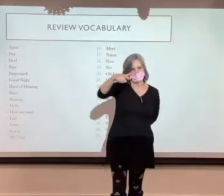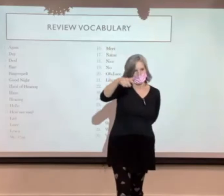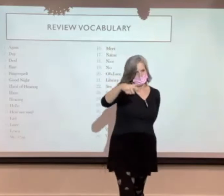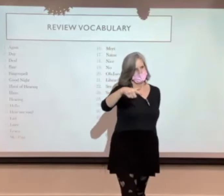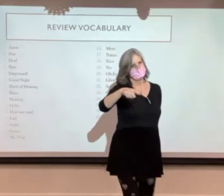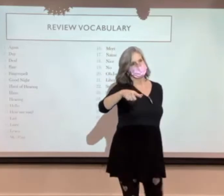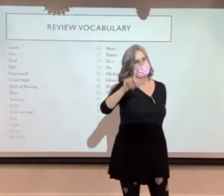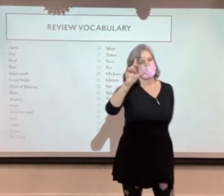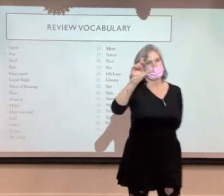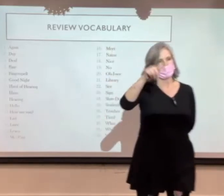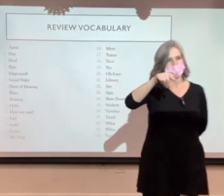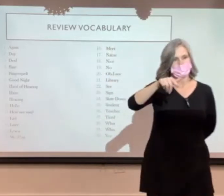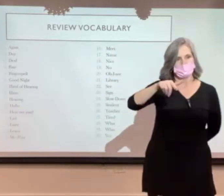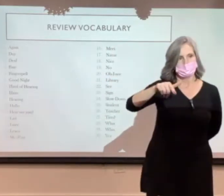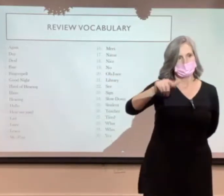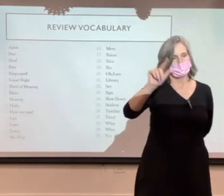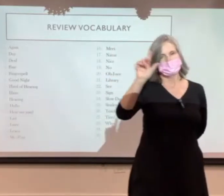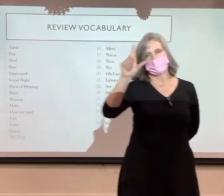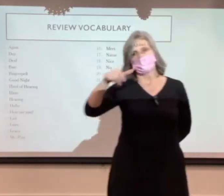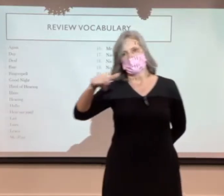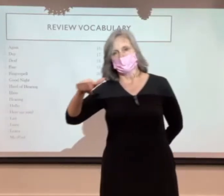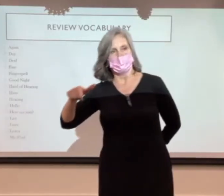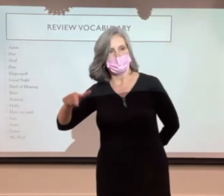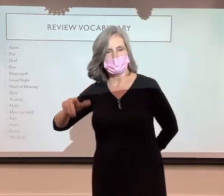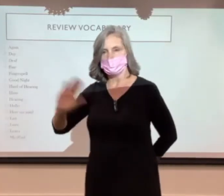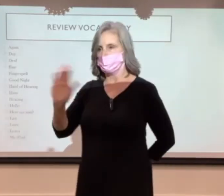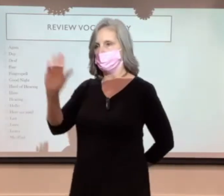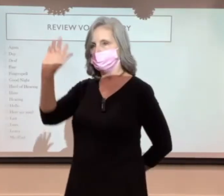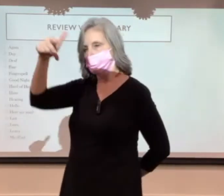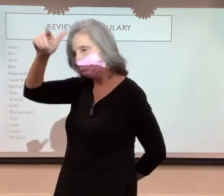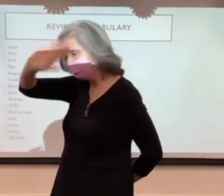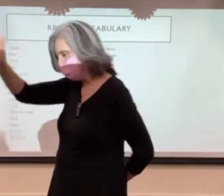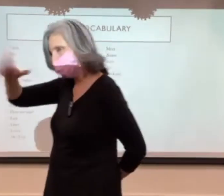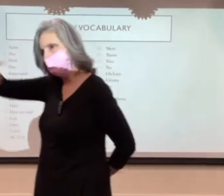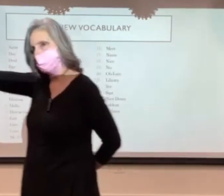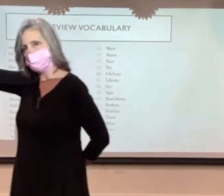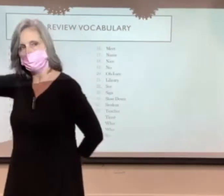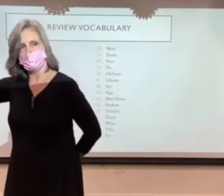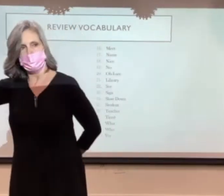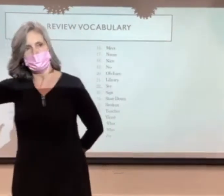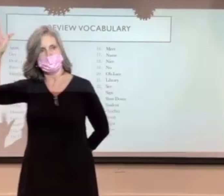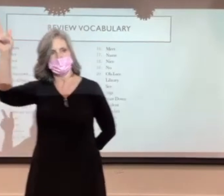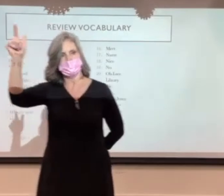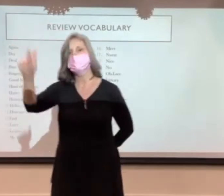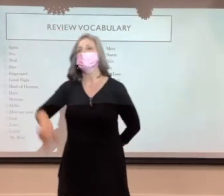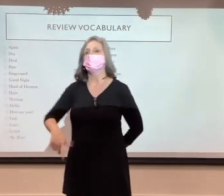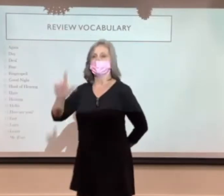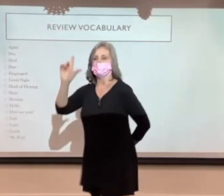one, later. That's how I say goodbye to my students. All right, see you later. Bye, go, later. Right, so